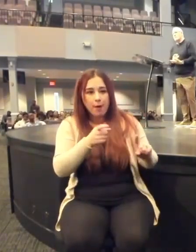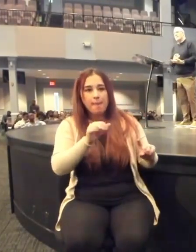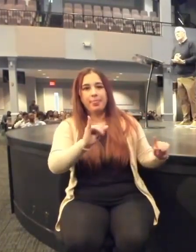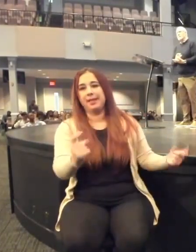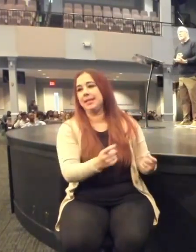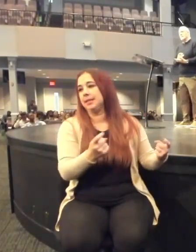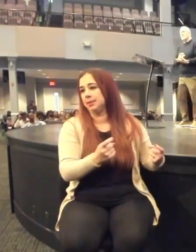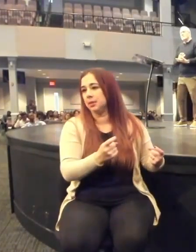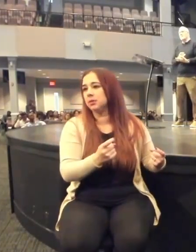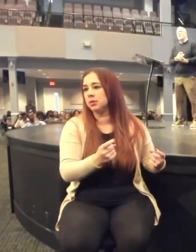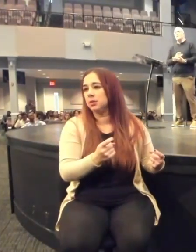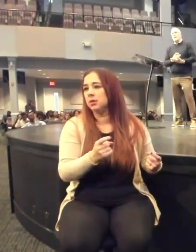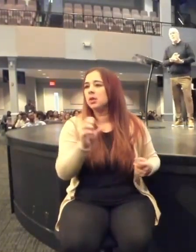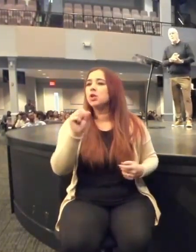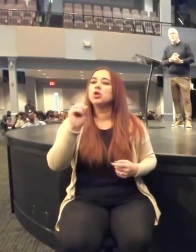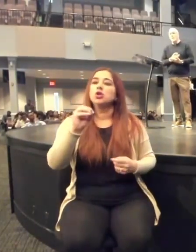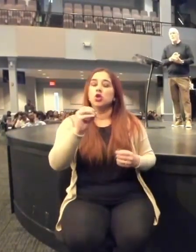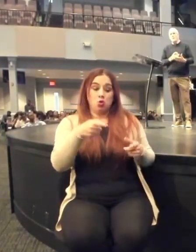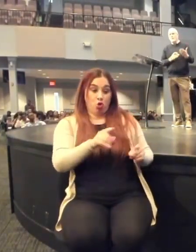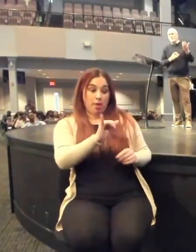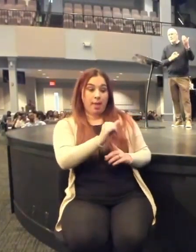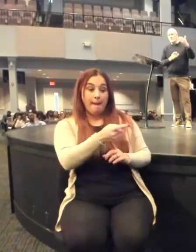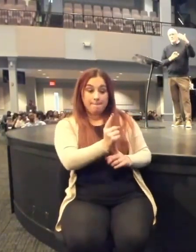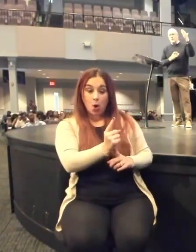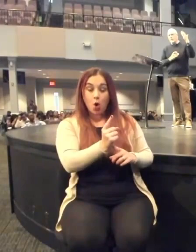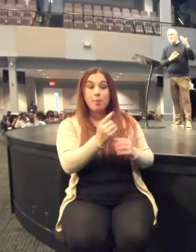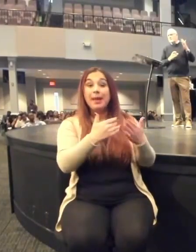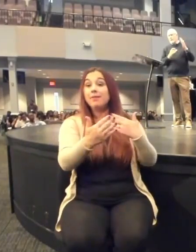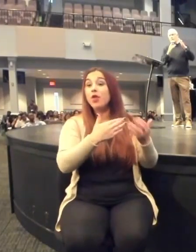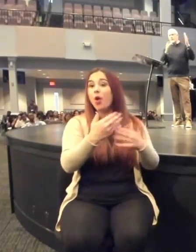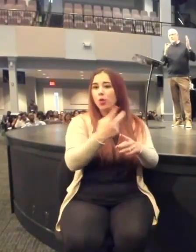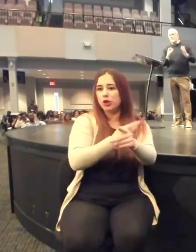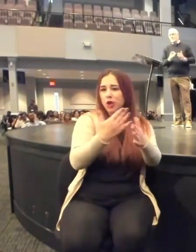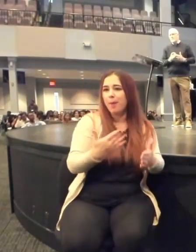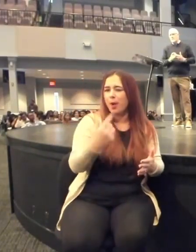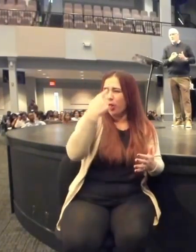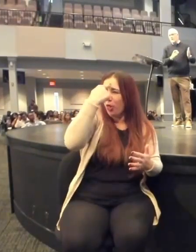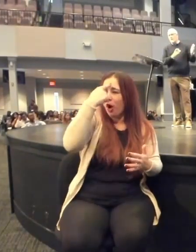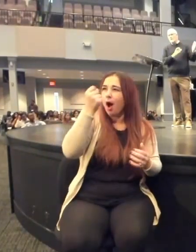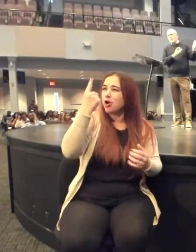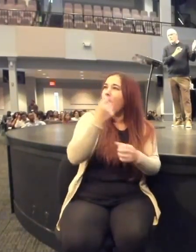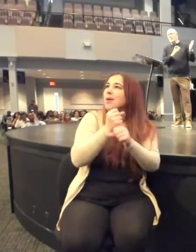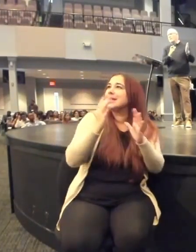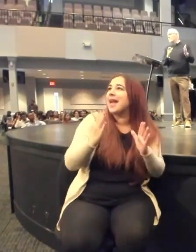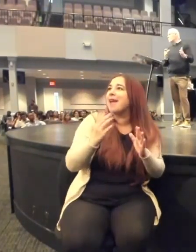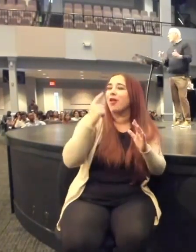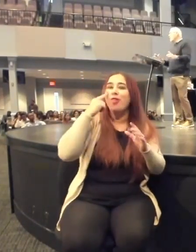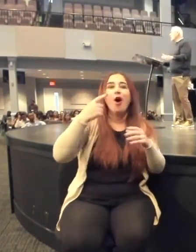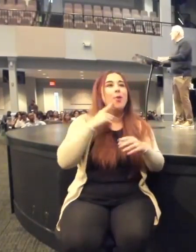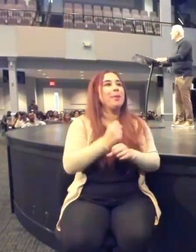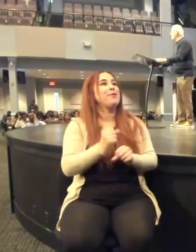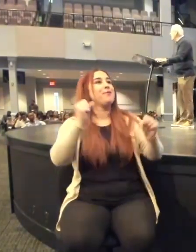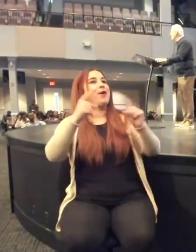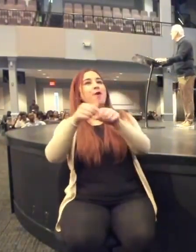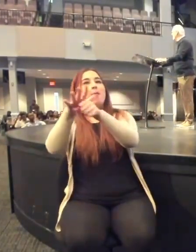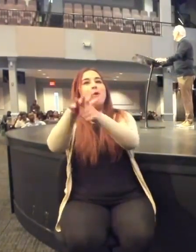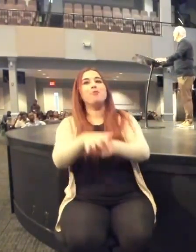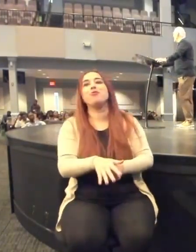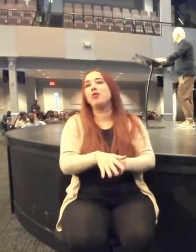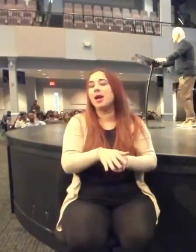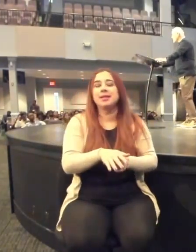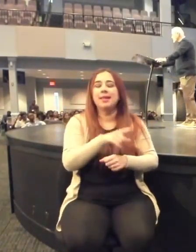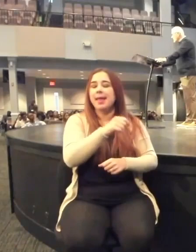sins. And so there in that moment, although the shepherds thought they understood, they would only understand more fully as